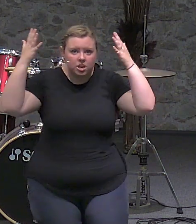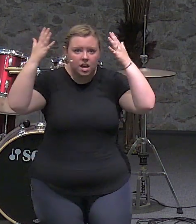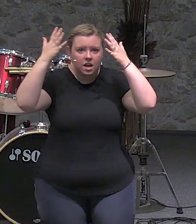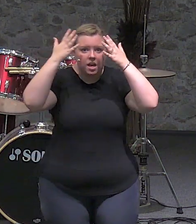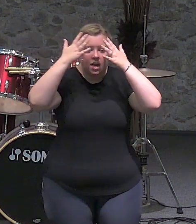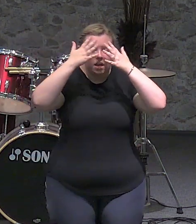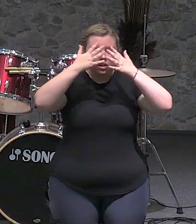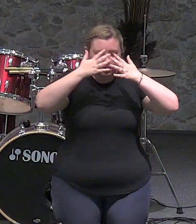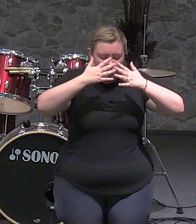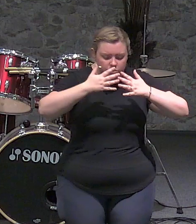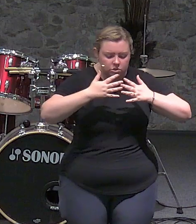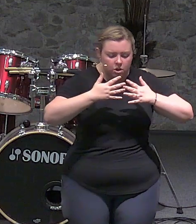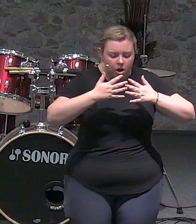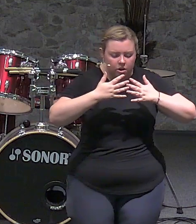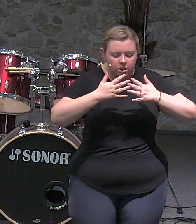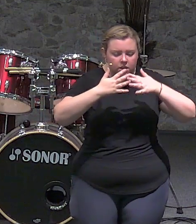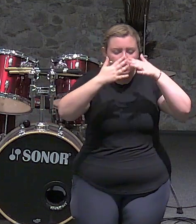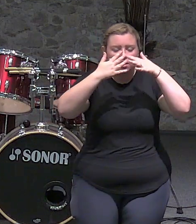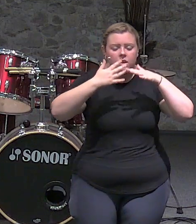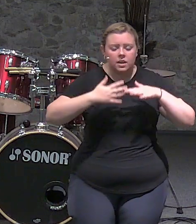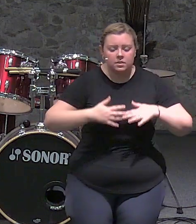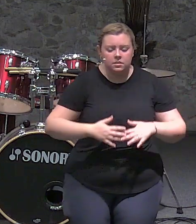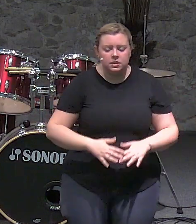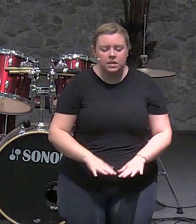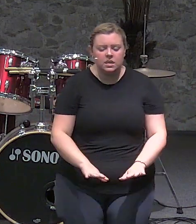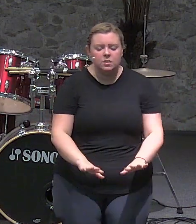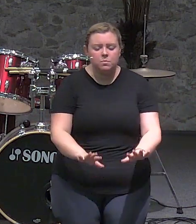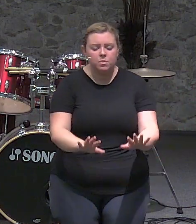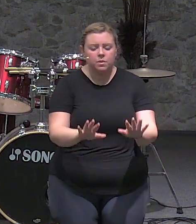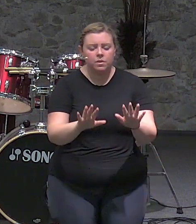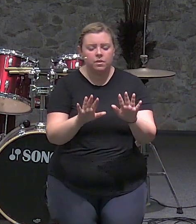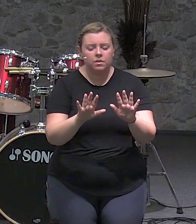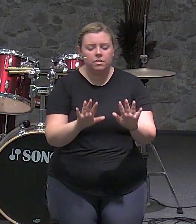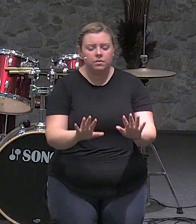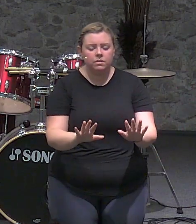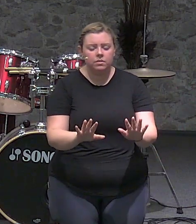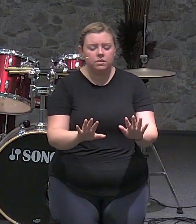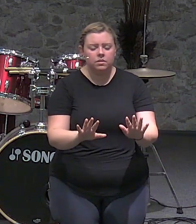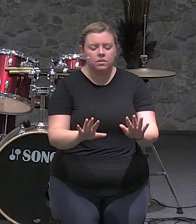the shadows dark and deep.